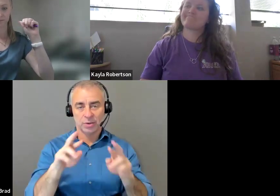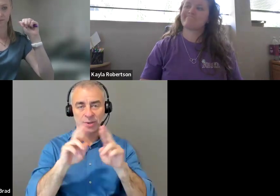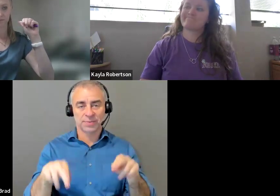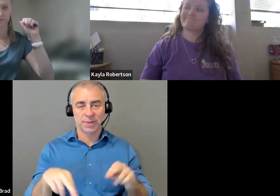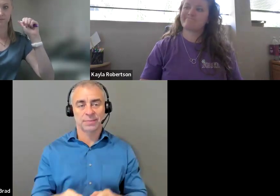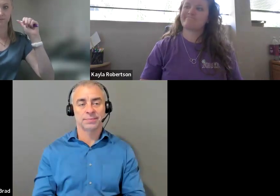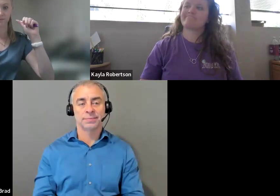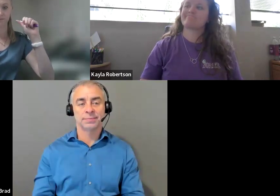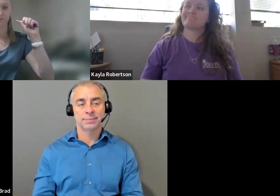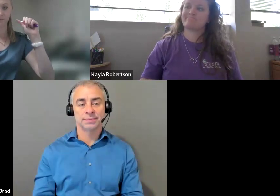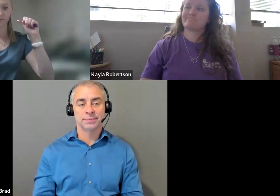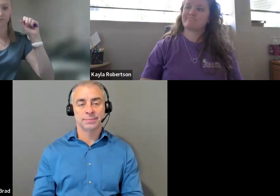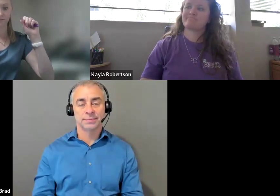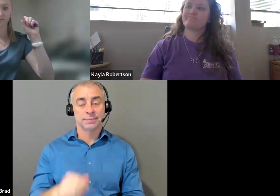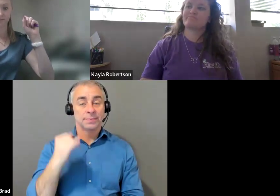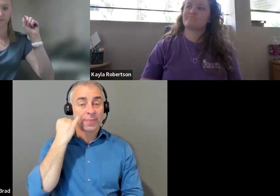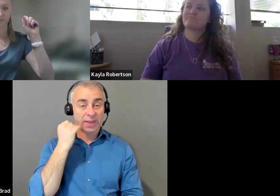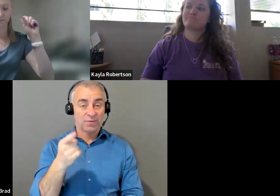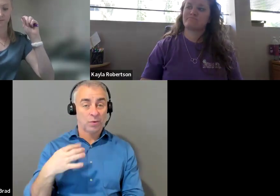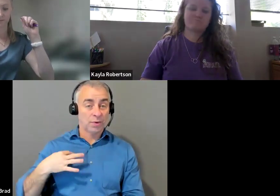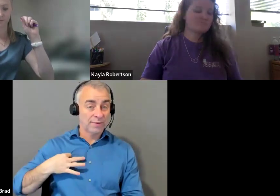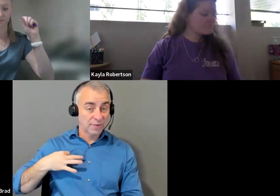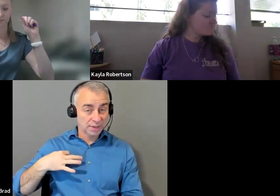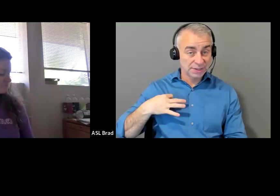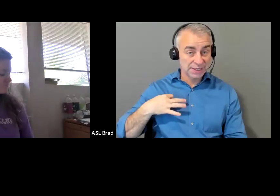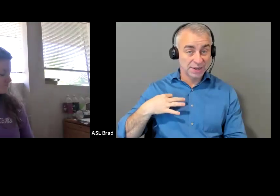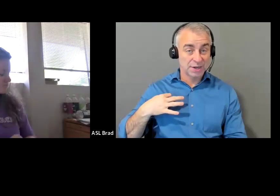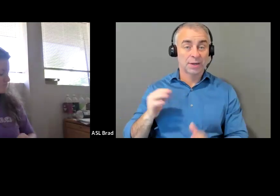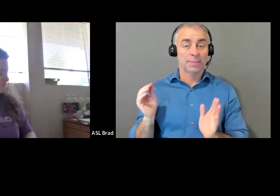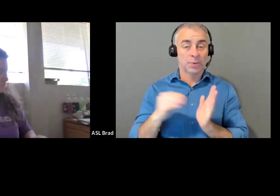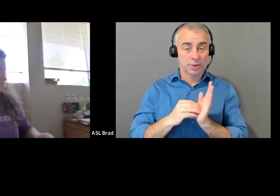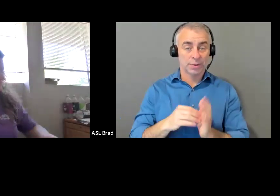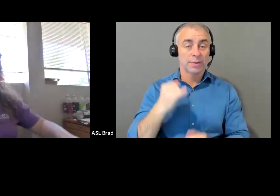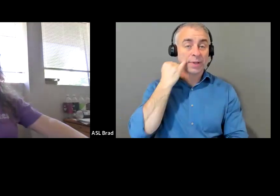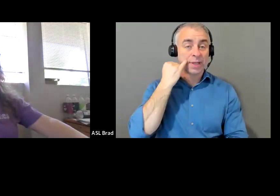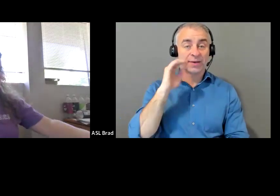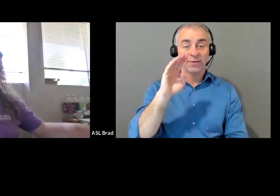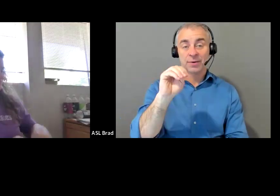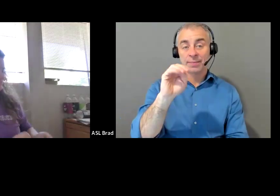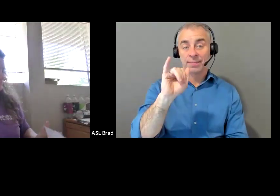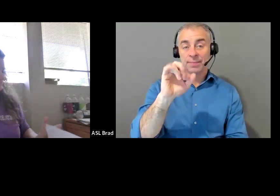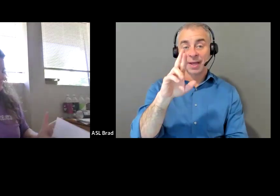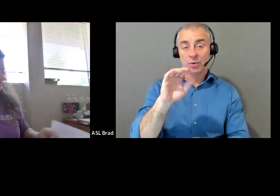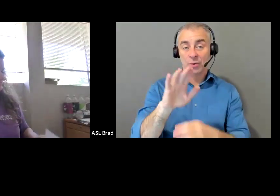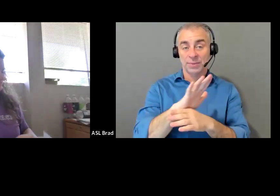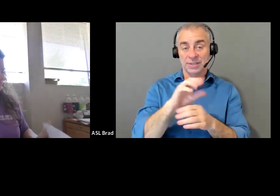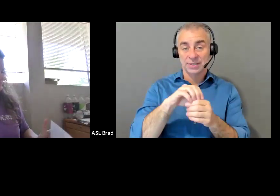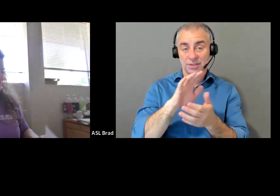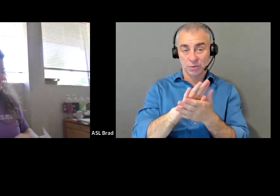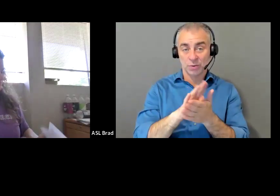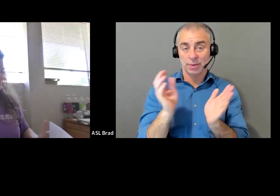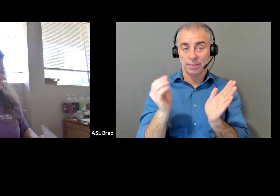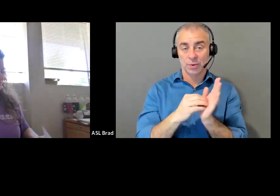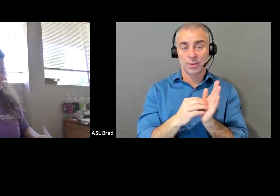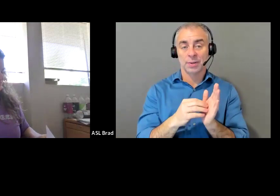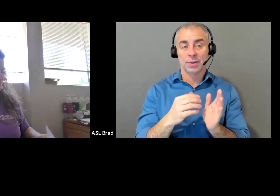volunteer experience, put it on the resume. If you've done a micro business at your school, put it on your resume because, all of